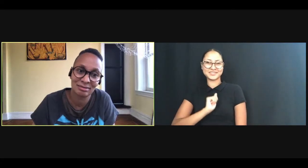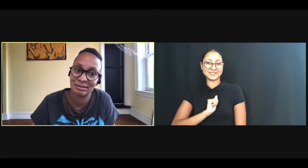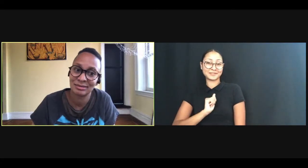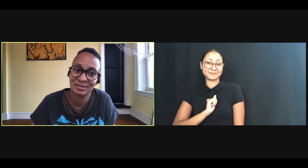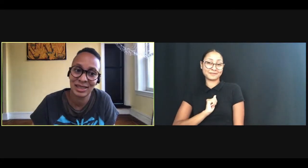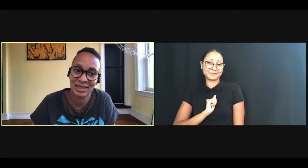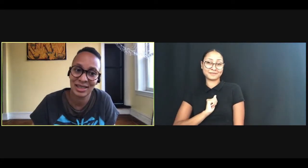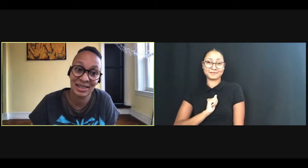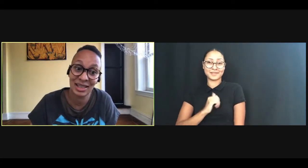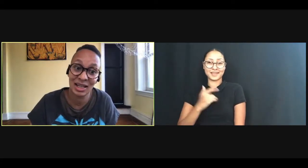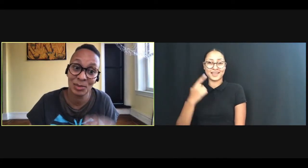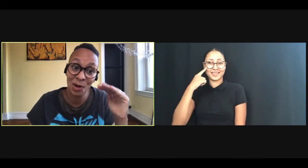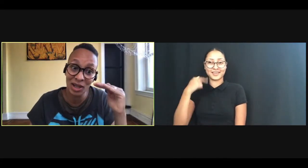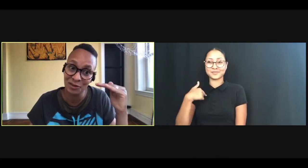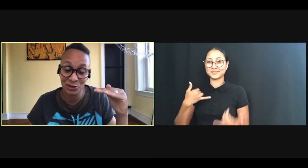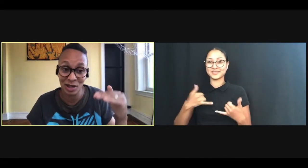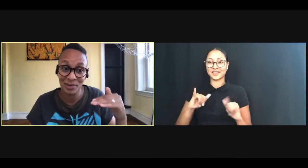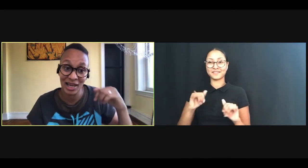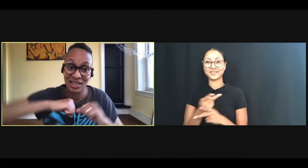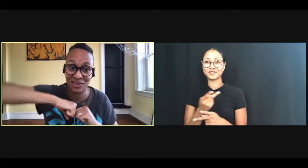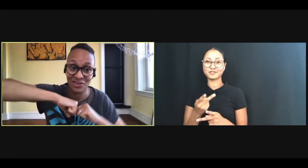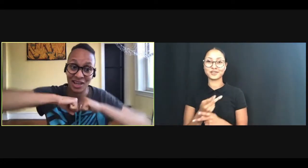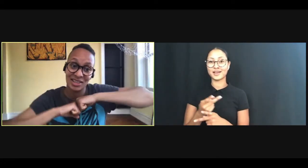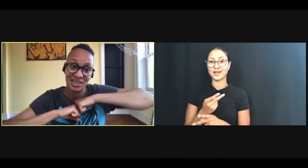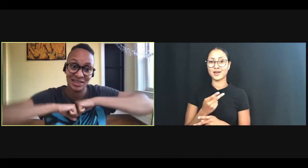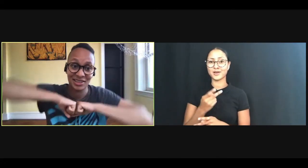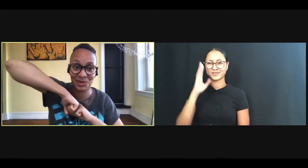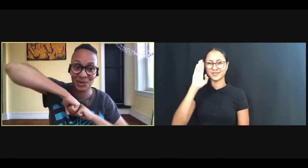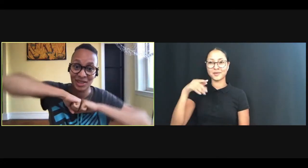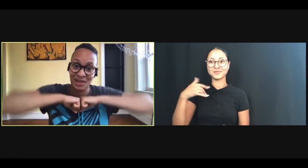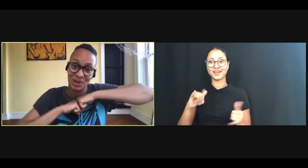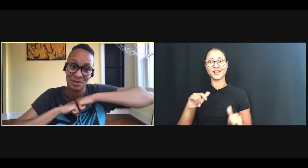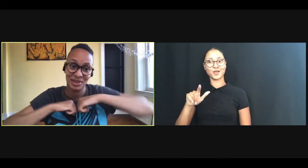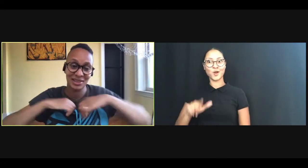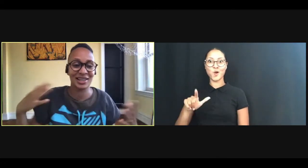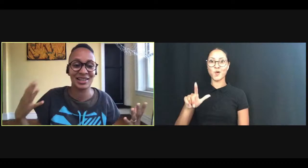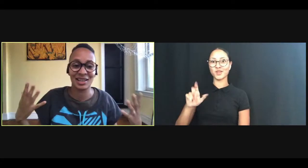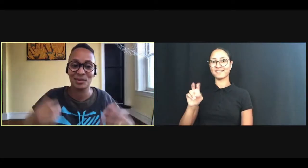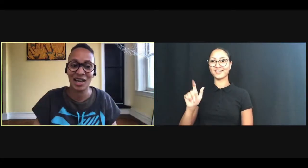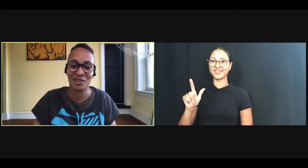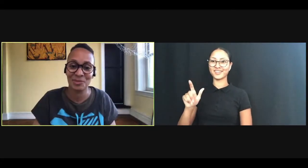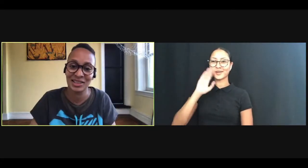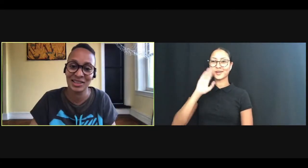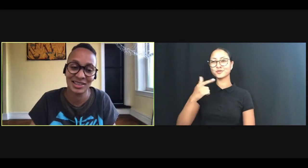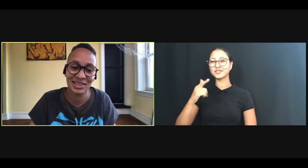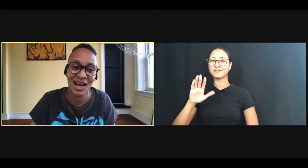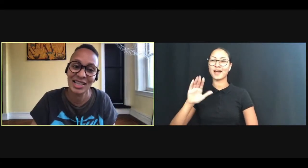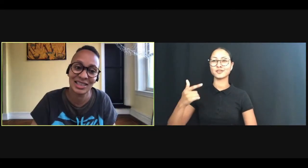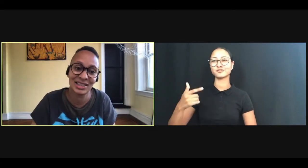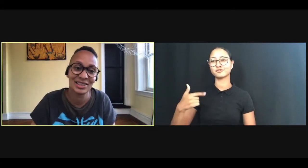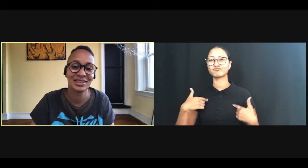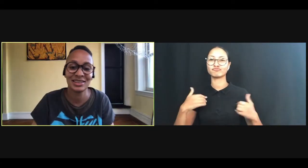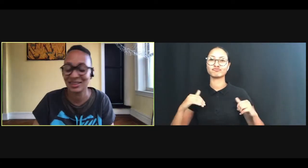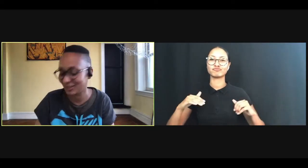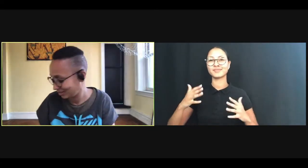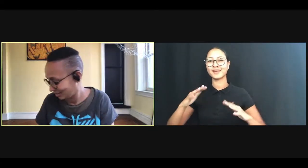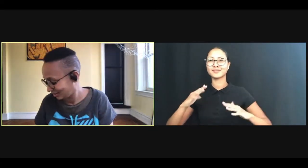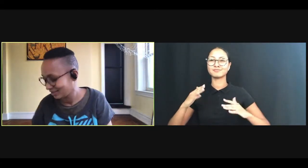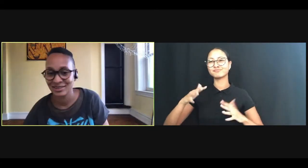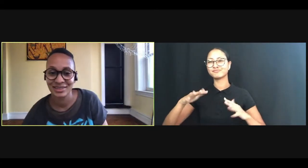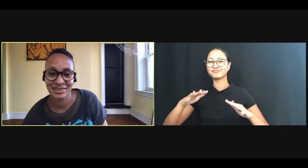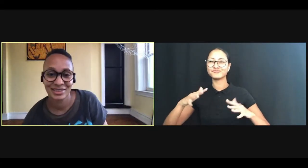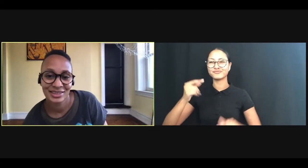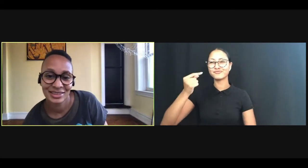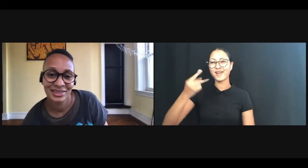figuring it out. Cause like I said, I'm low level. I'm like G5G. That's what I want to be. Like I'm half pint auntie